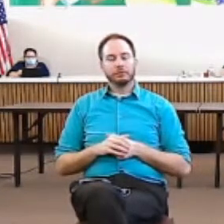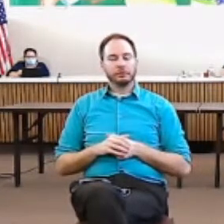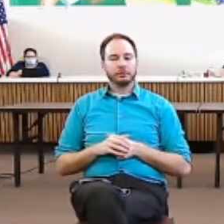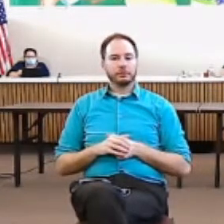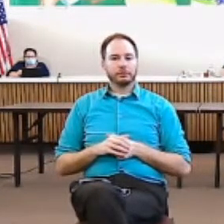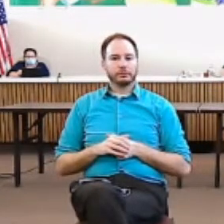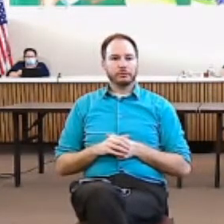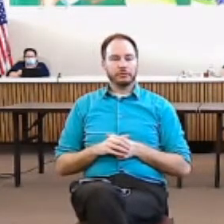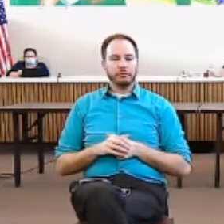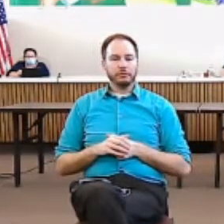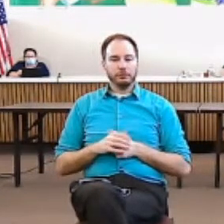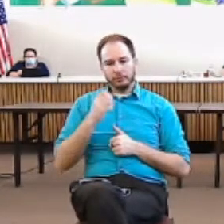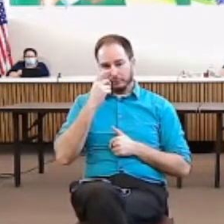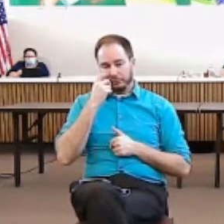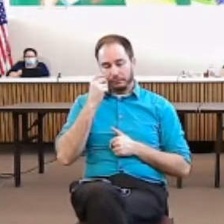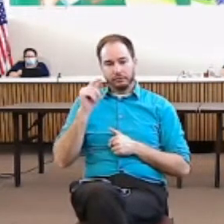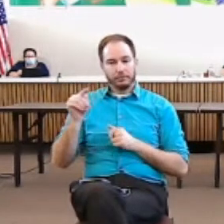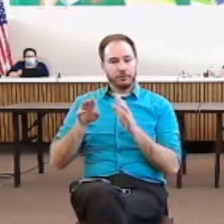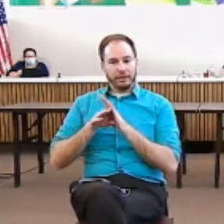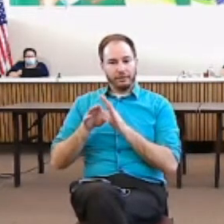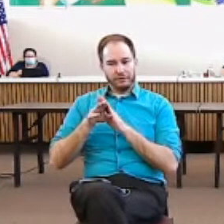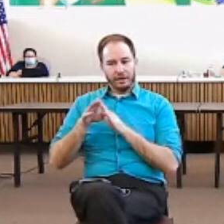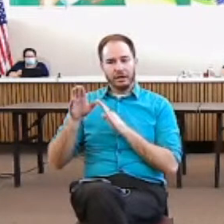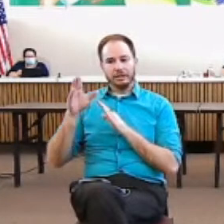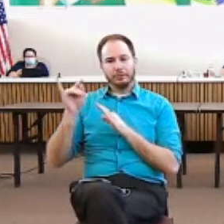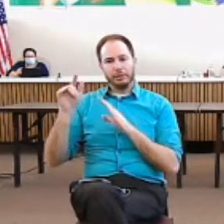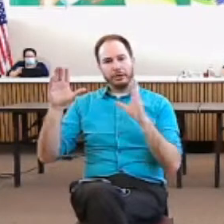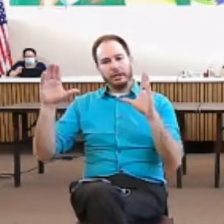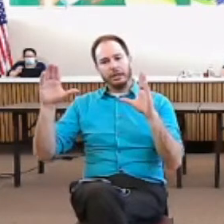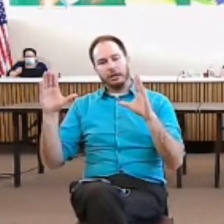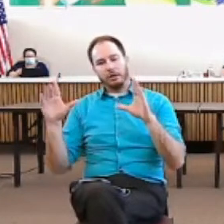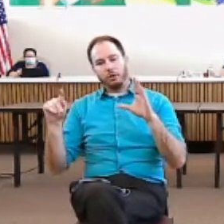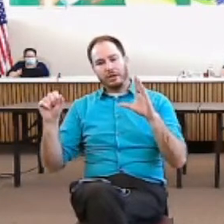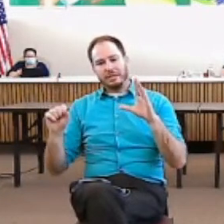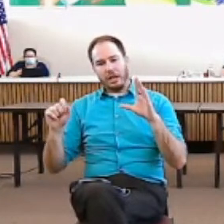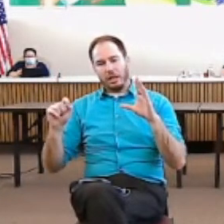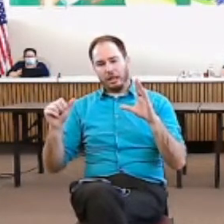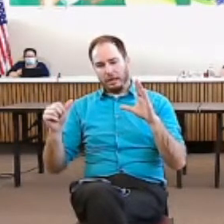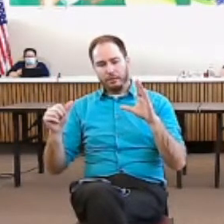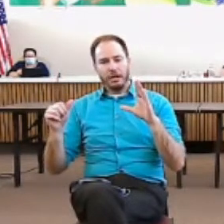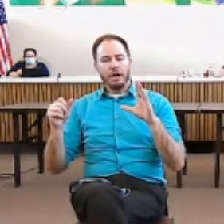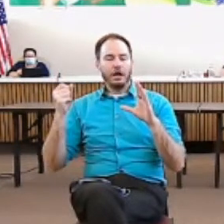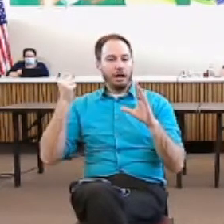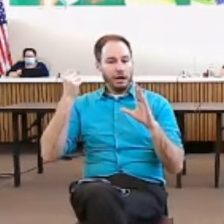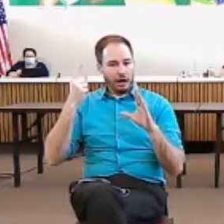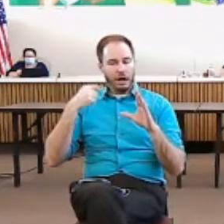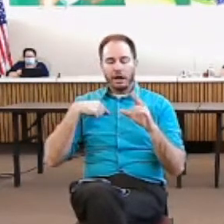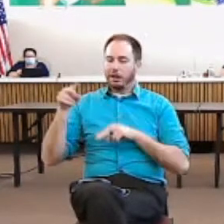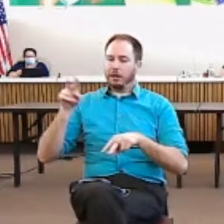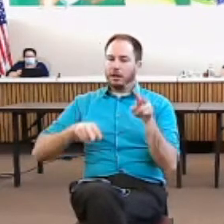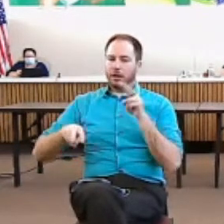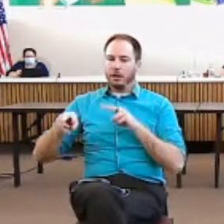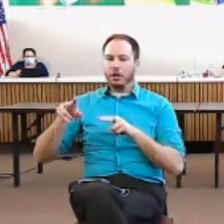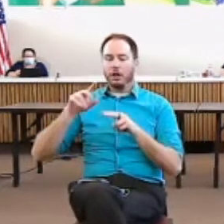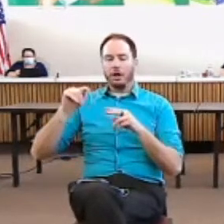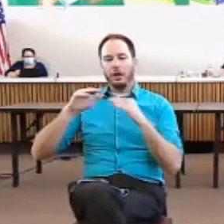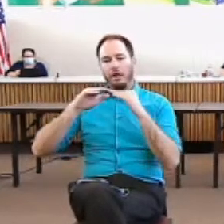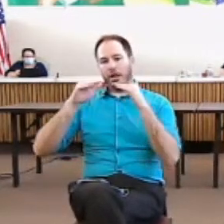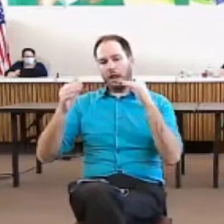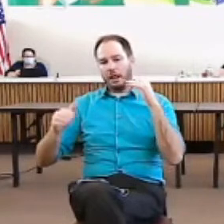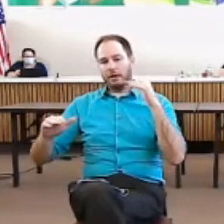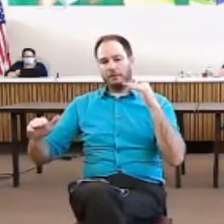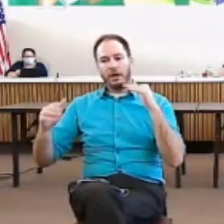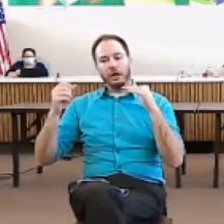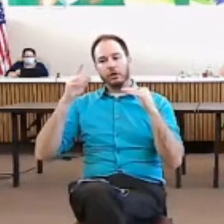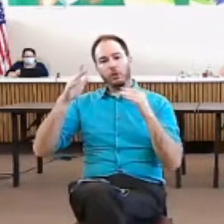looked like the development pushed a little bit to the south. But I also, in looking at the elevation lines, it looks